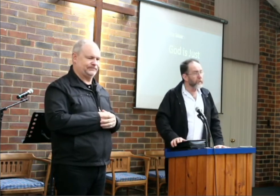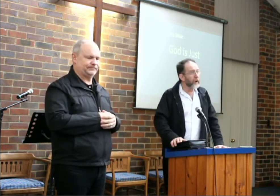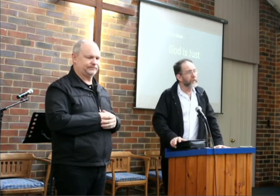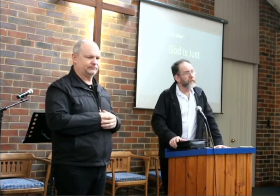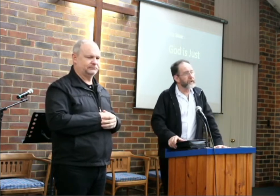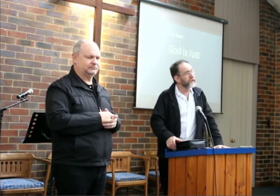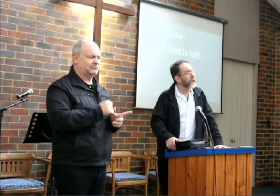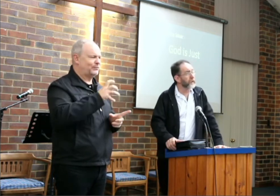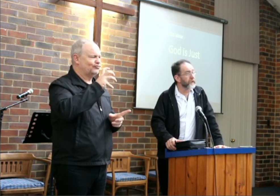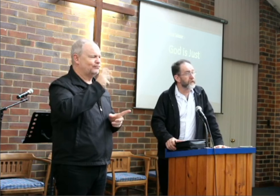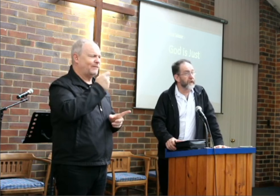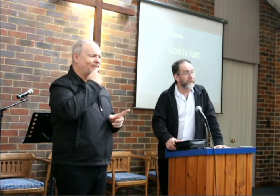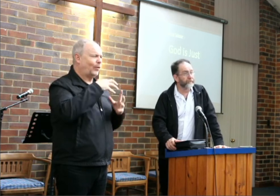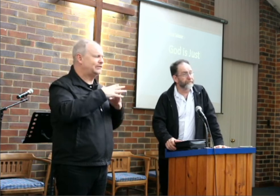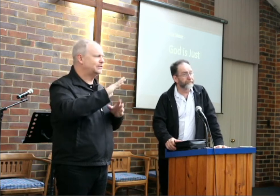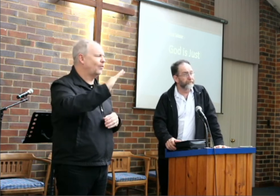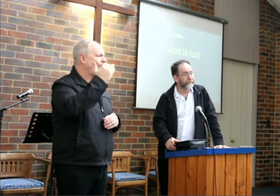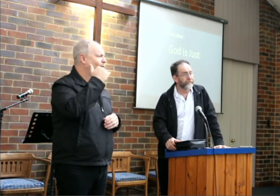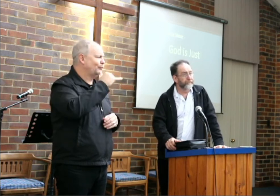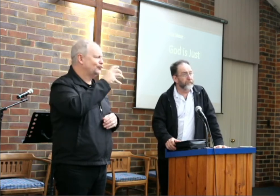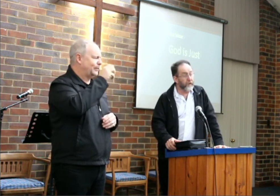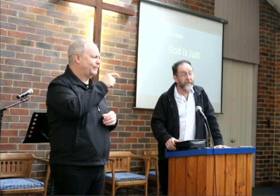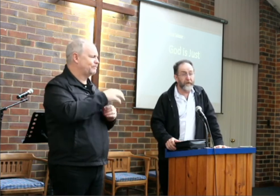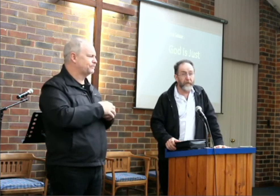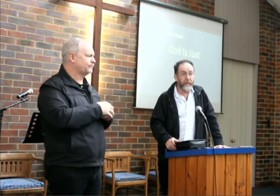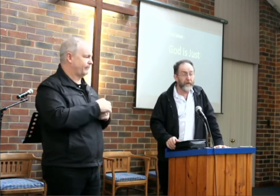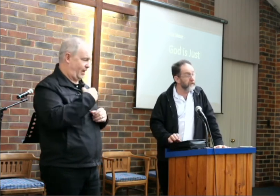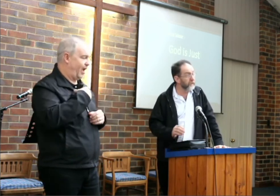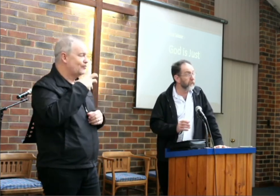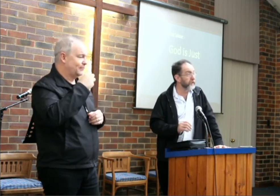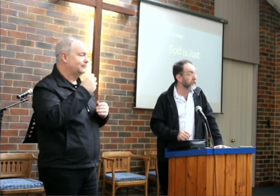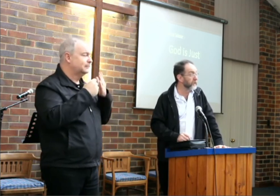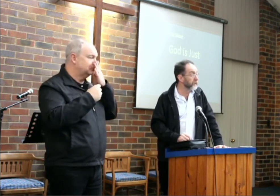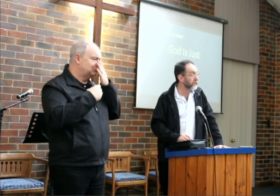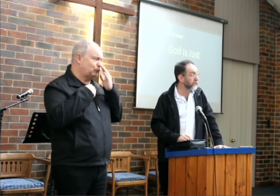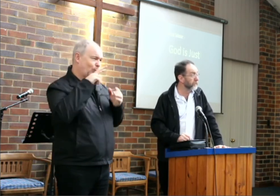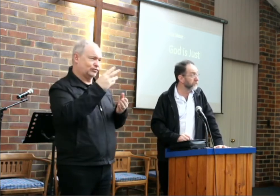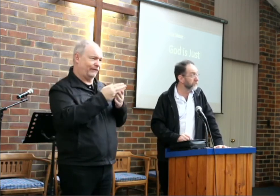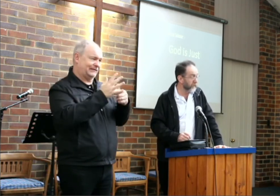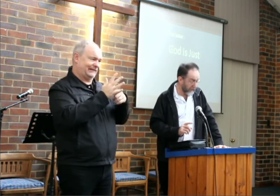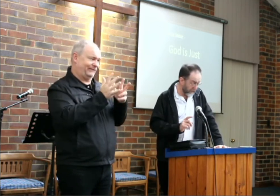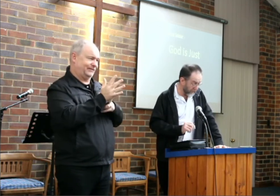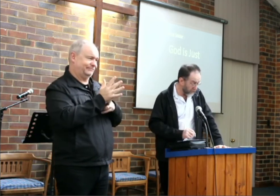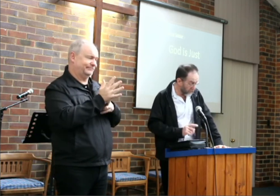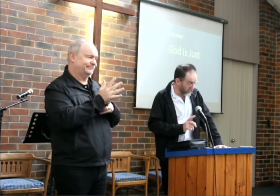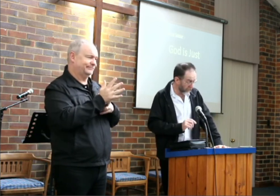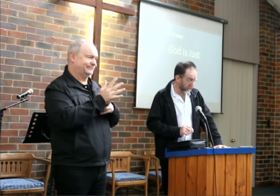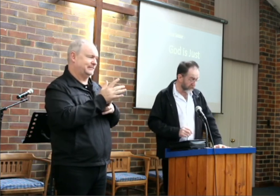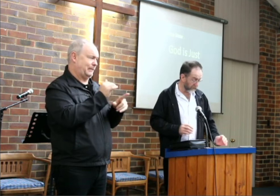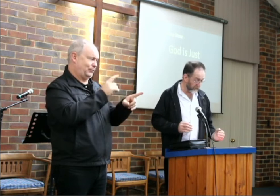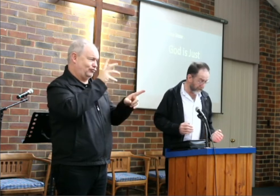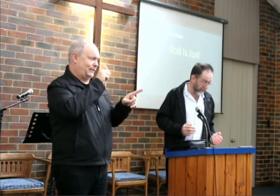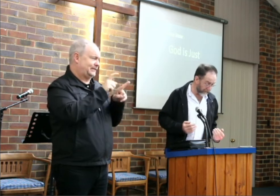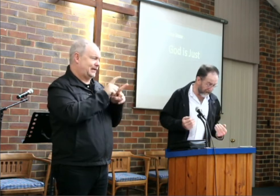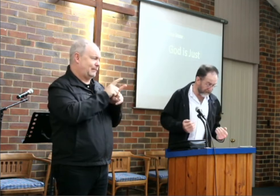You might remember this a couple of weeks ago. I definitely remember it because I was watching it on the TV, and you might remember